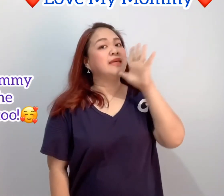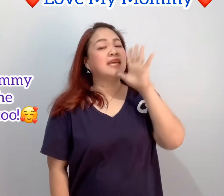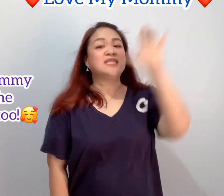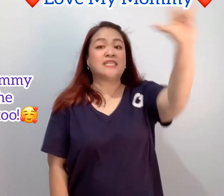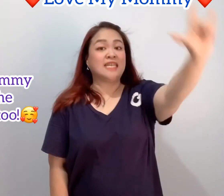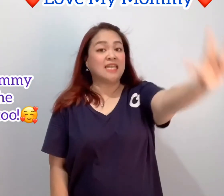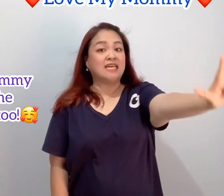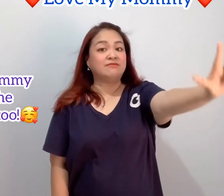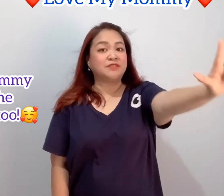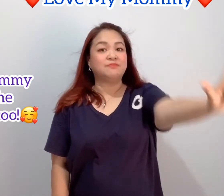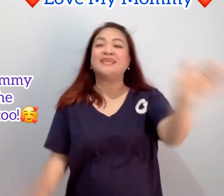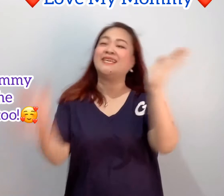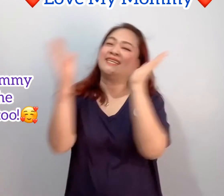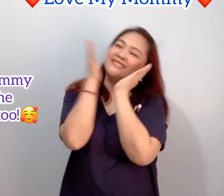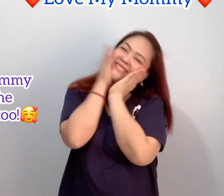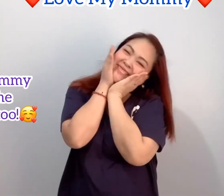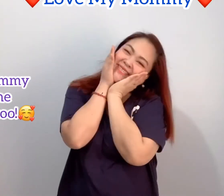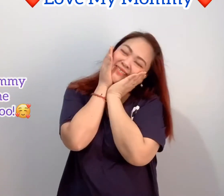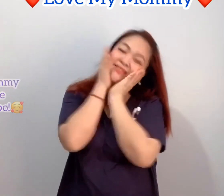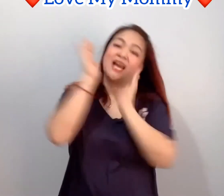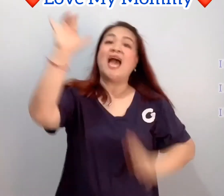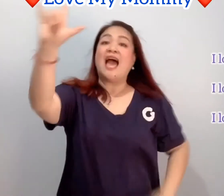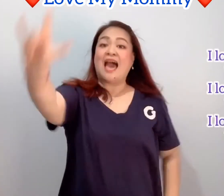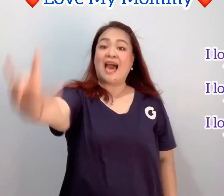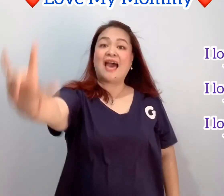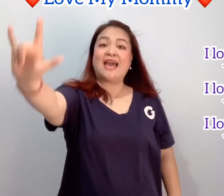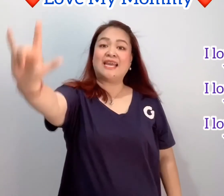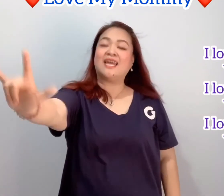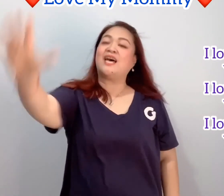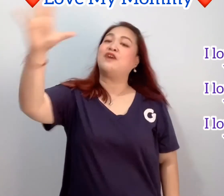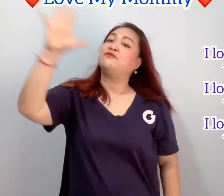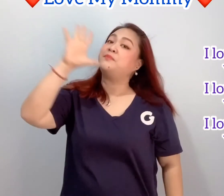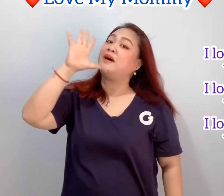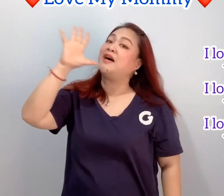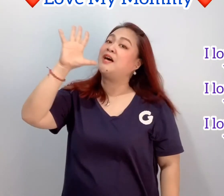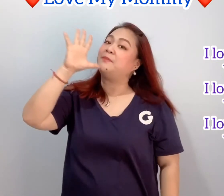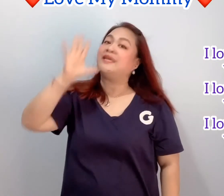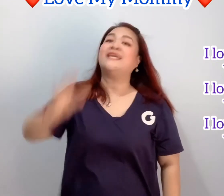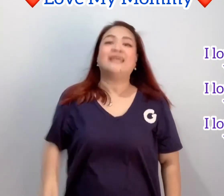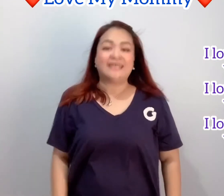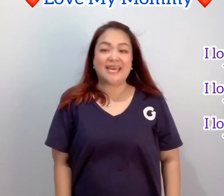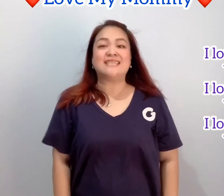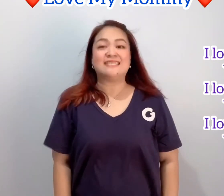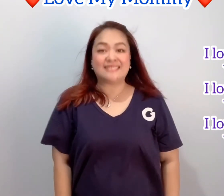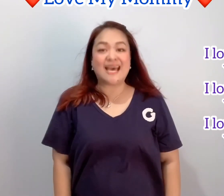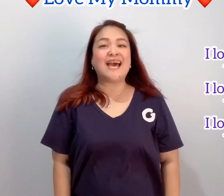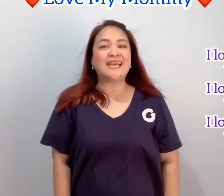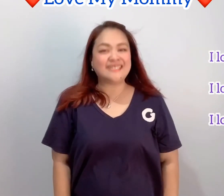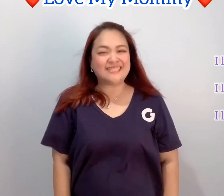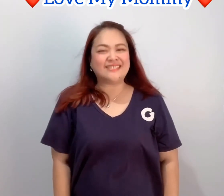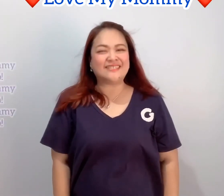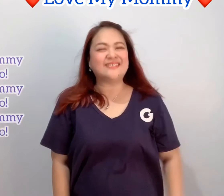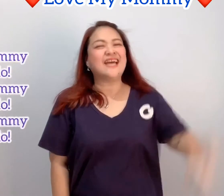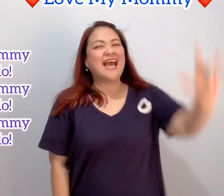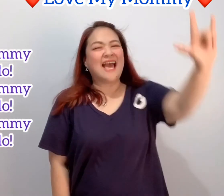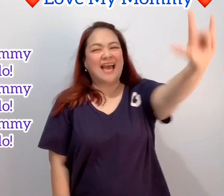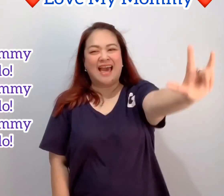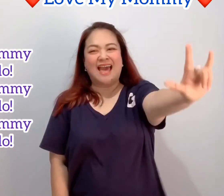she loves me too. I love mommy, yes, I do. I